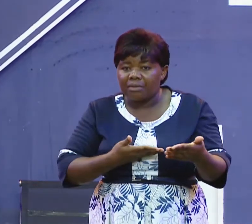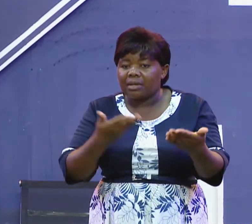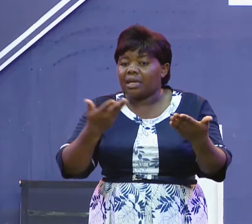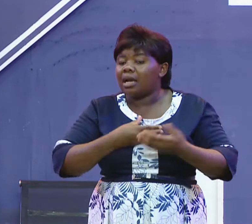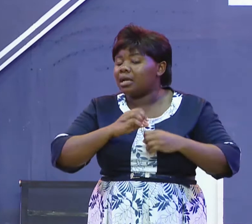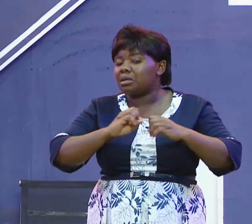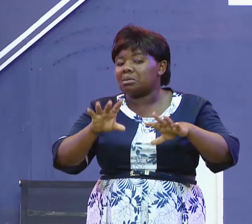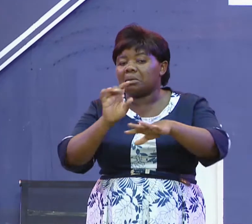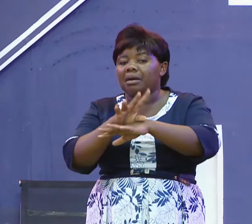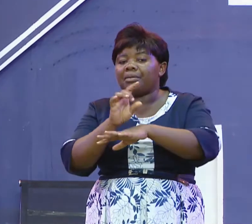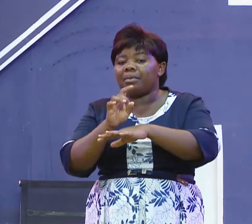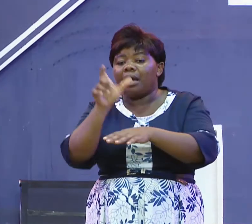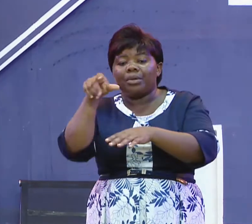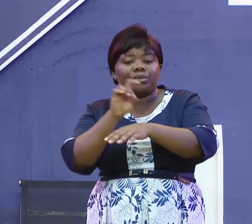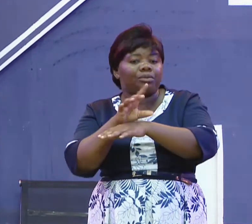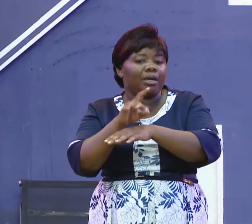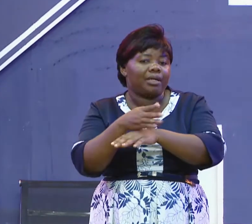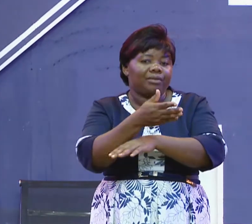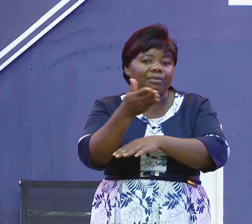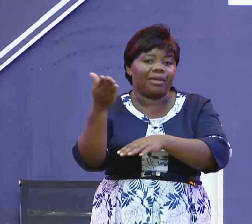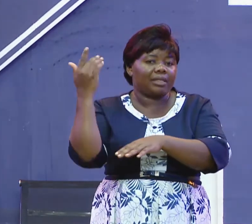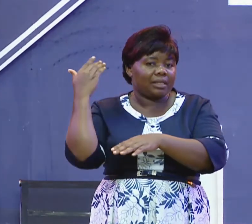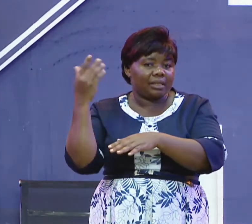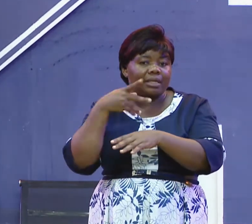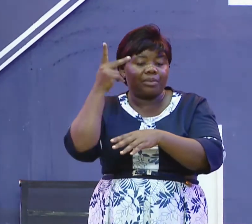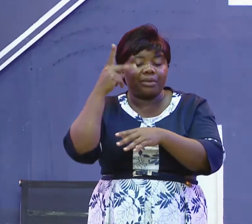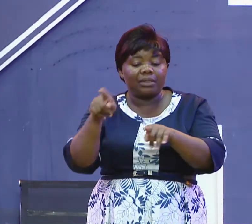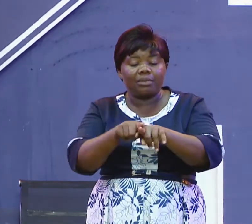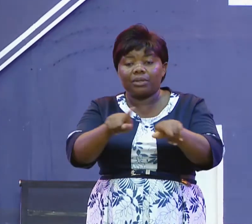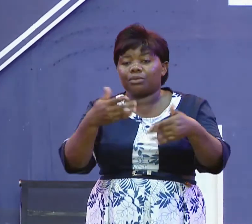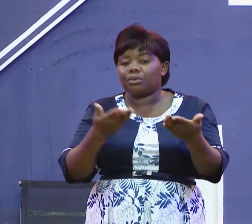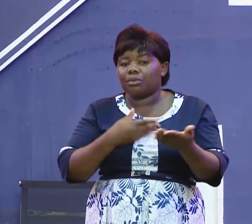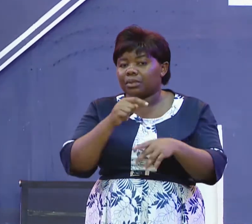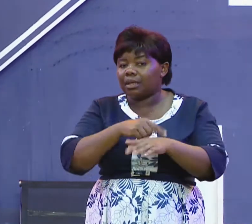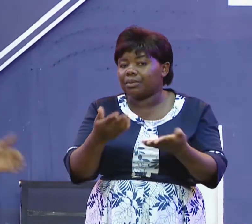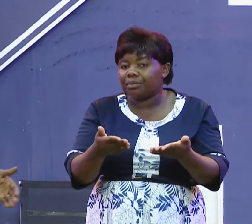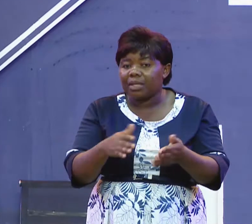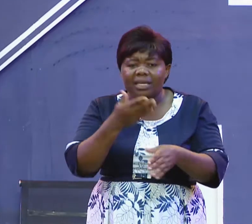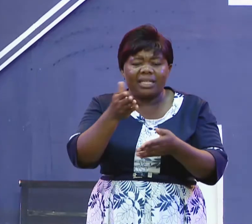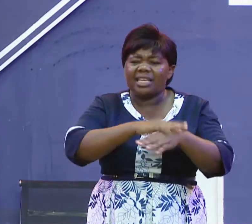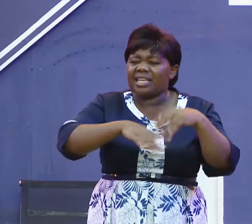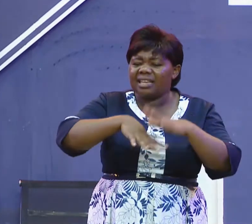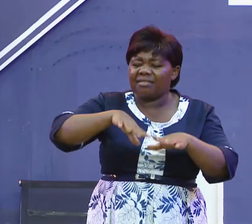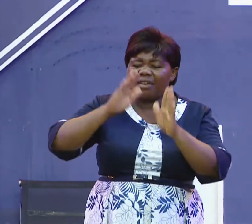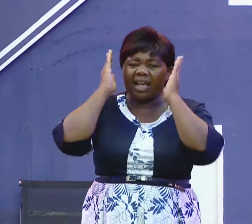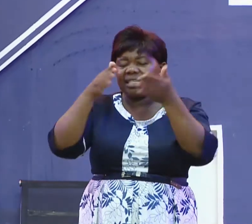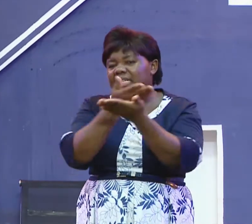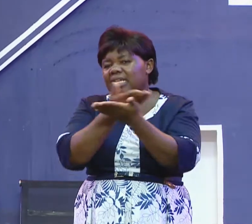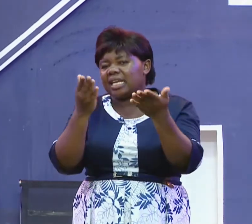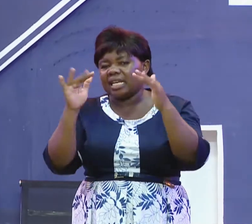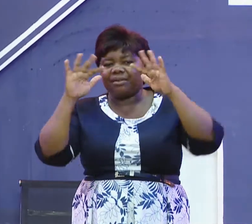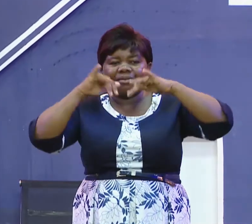never got moments like these where we are told how to think. They never went